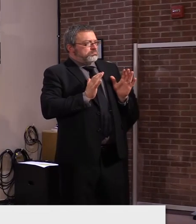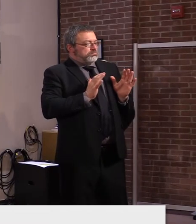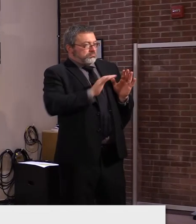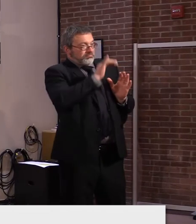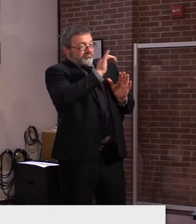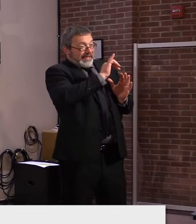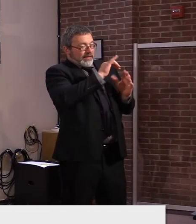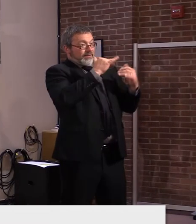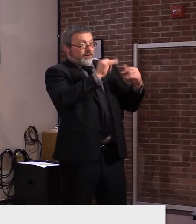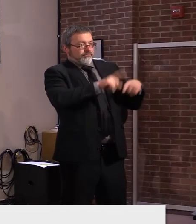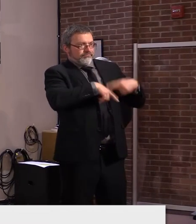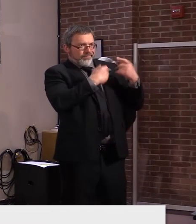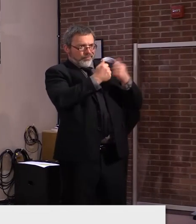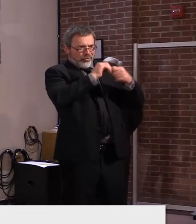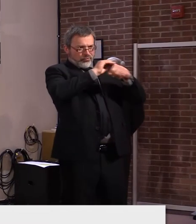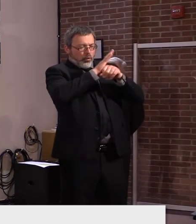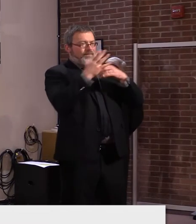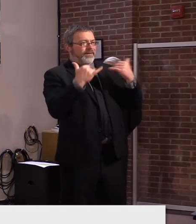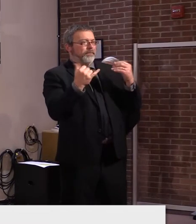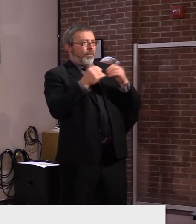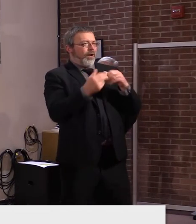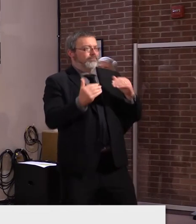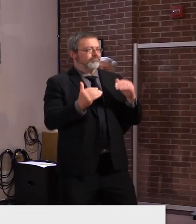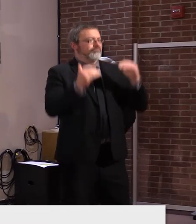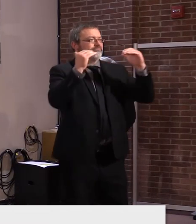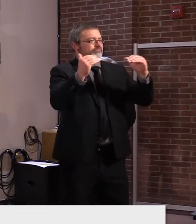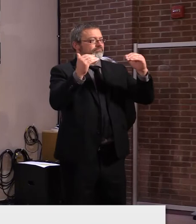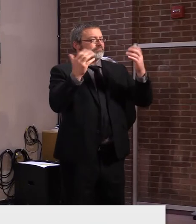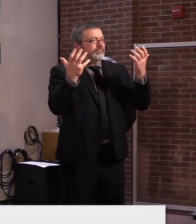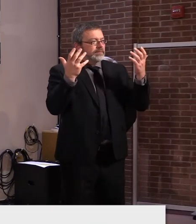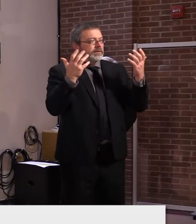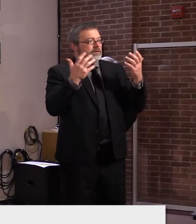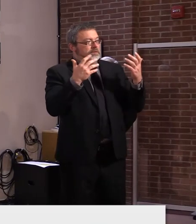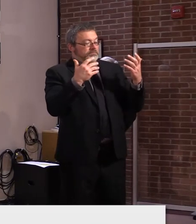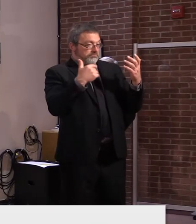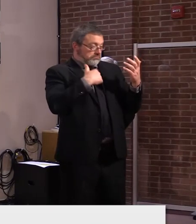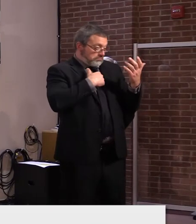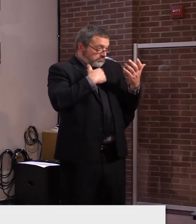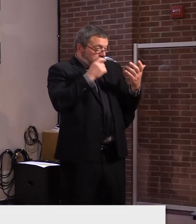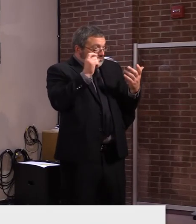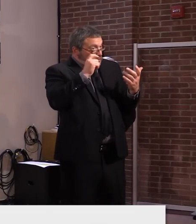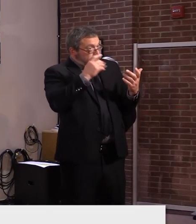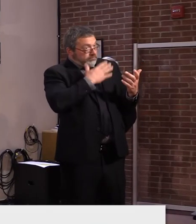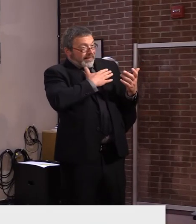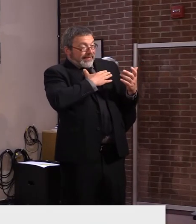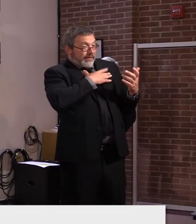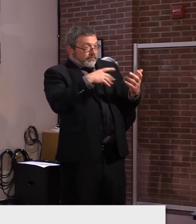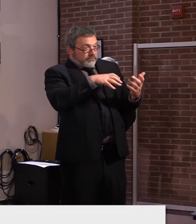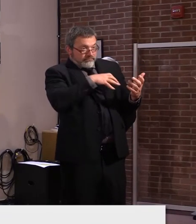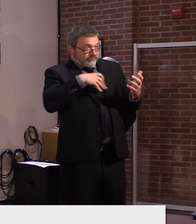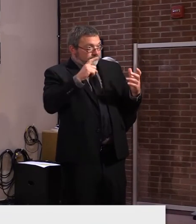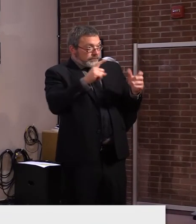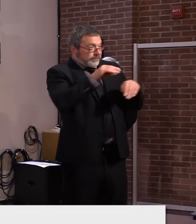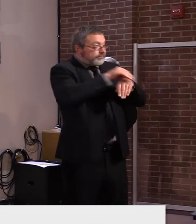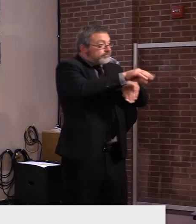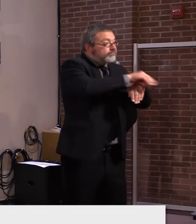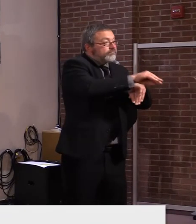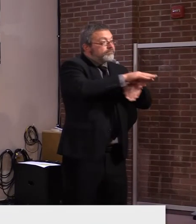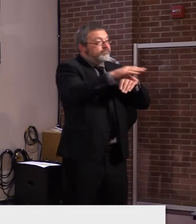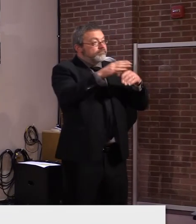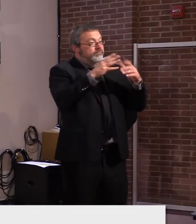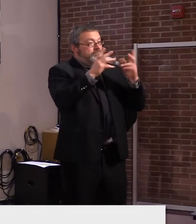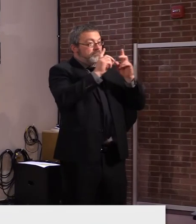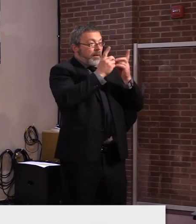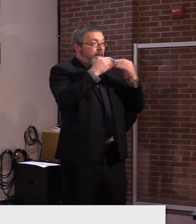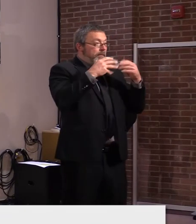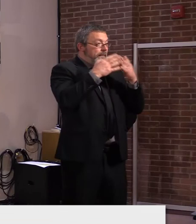hope that they would be amenable to guidance and us working together to provide the best experience for